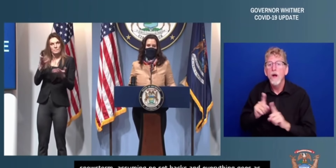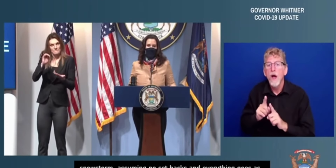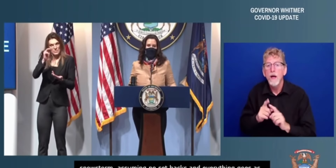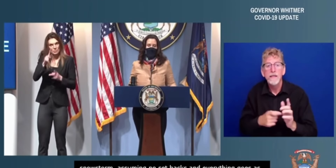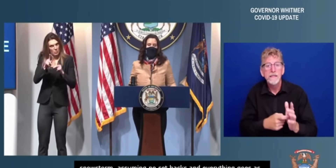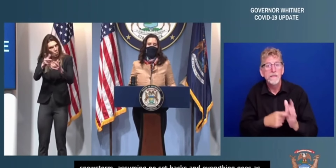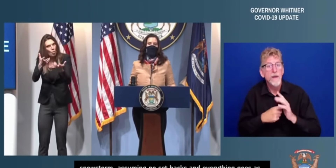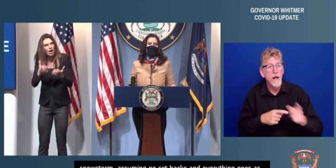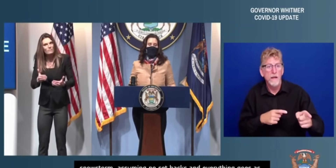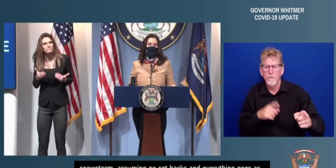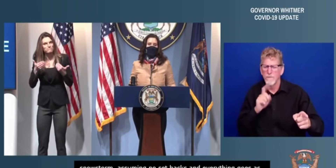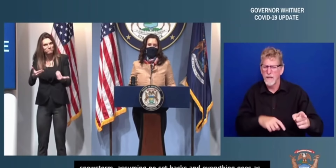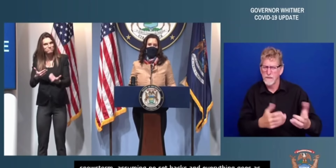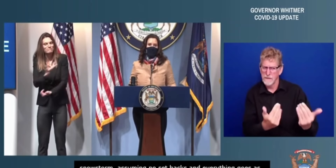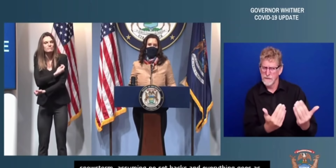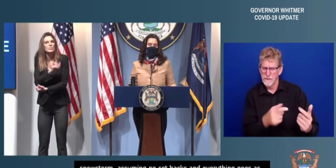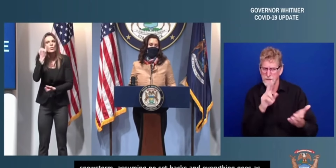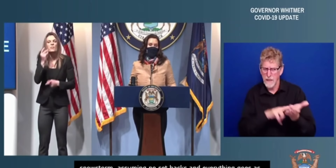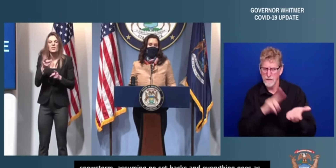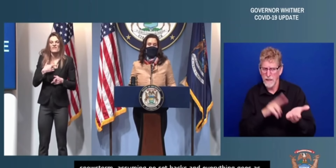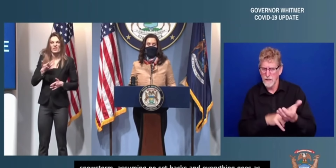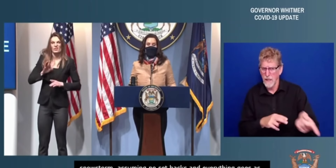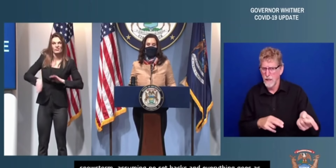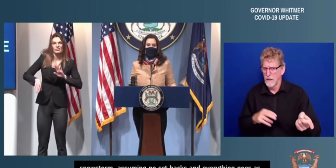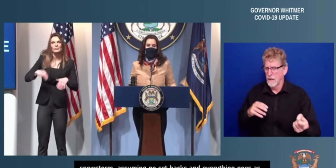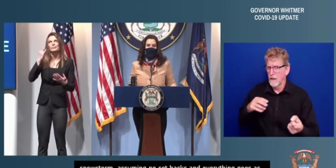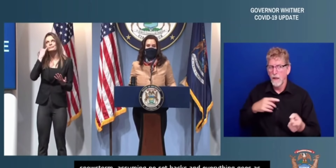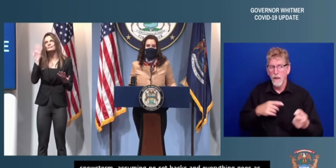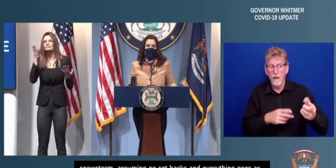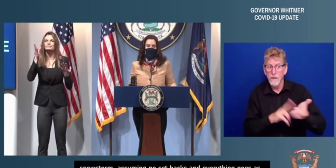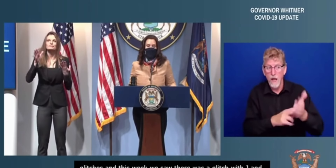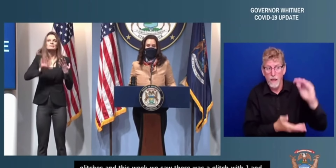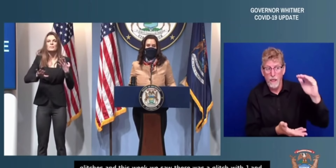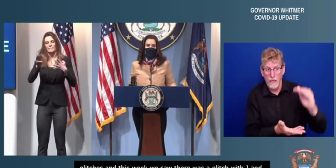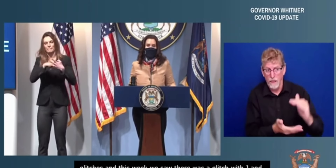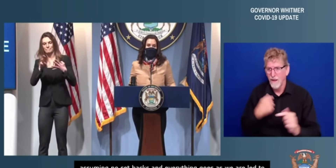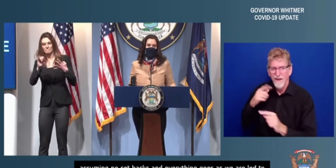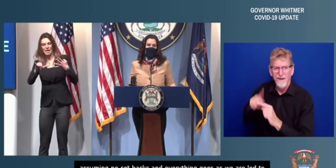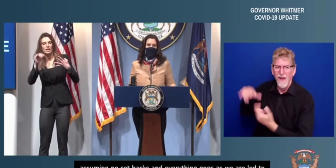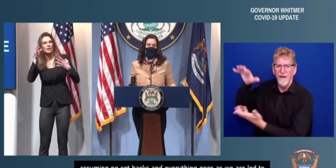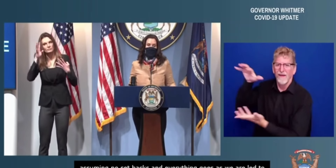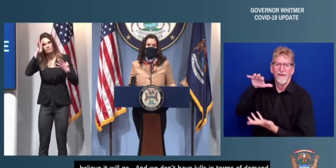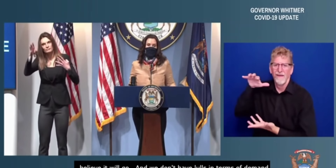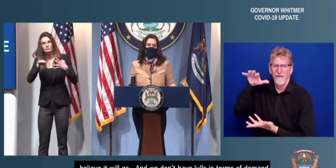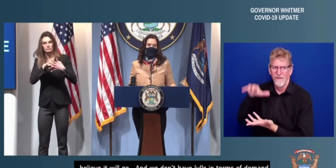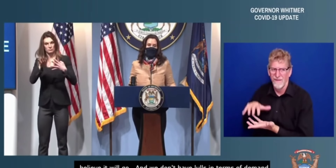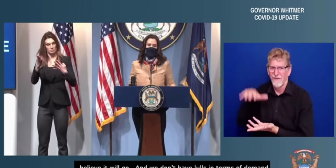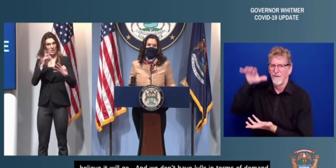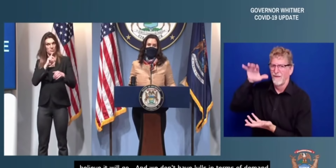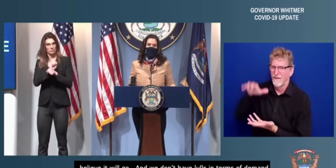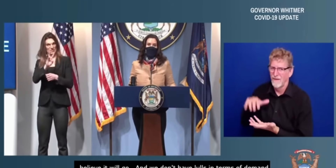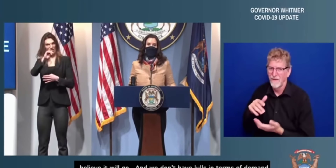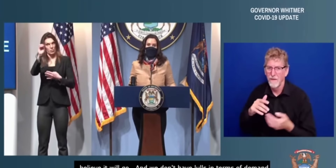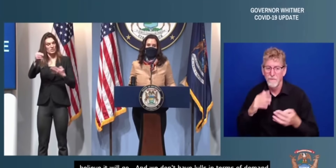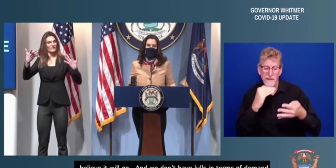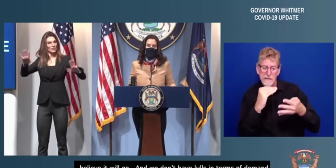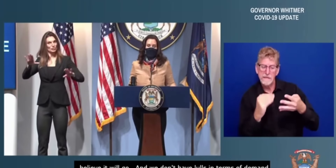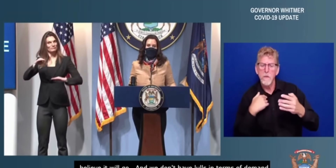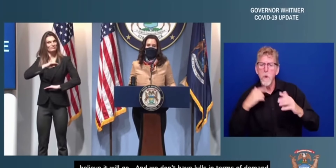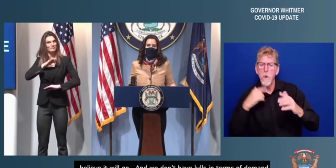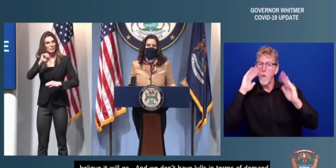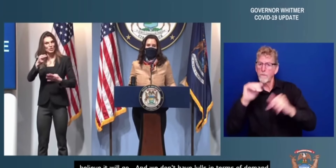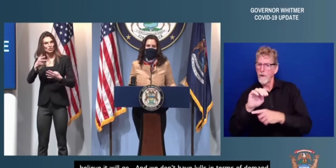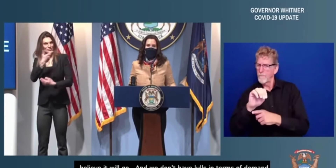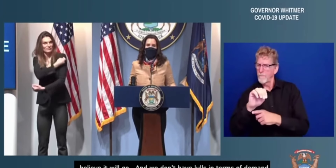big if, we could theoretically, by the middle of May, be to a place where we're at 70%. Now, how likely is